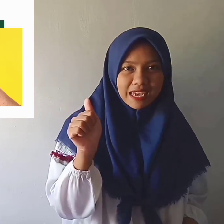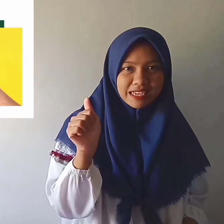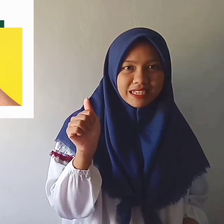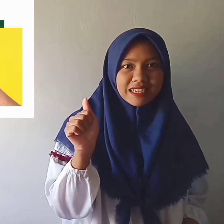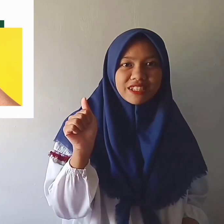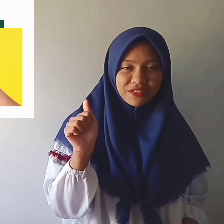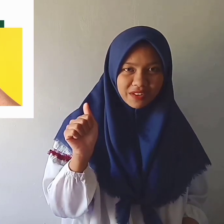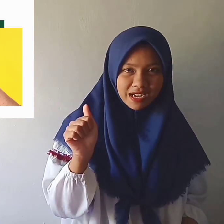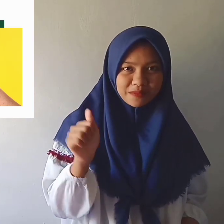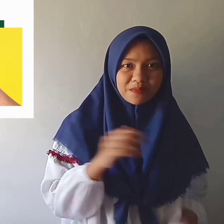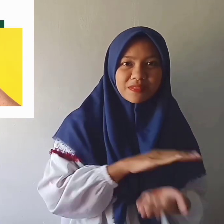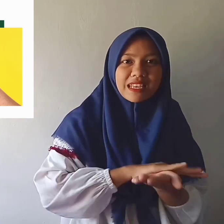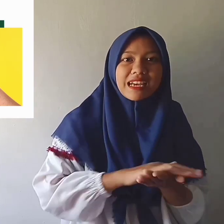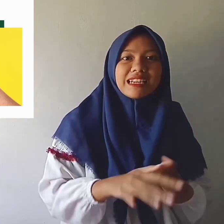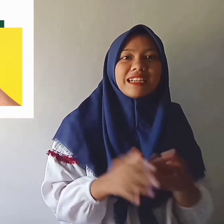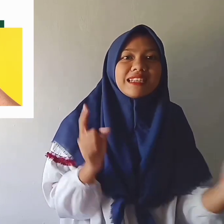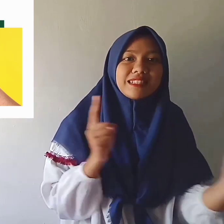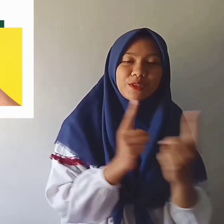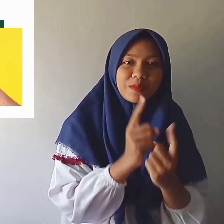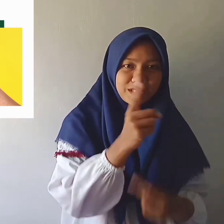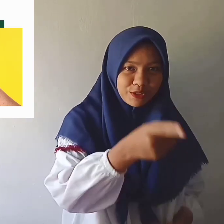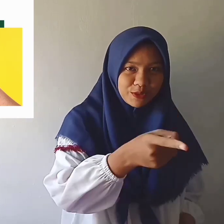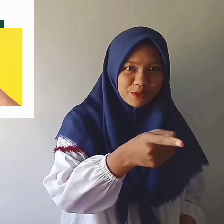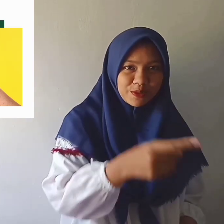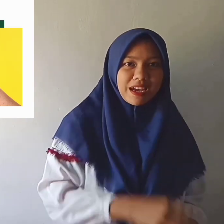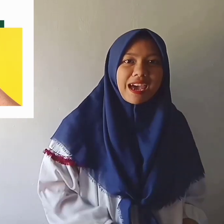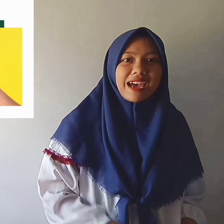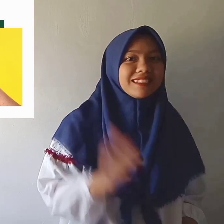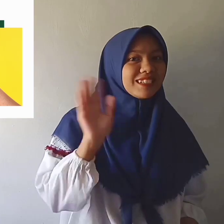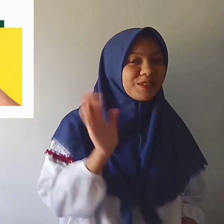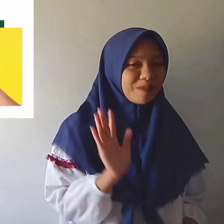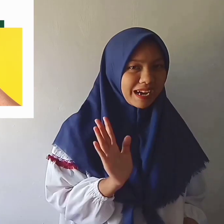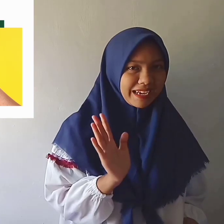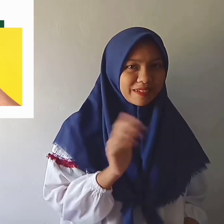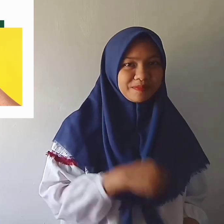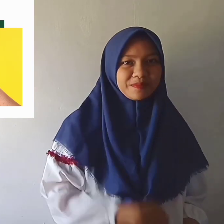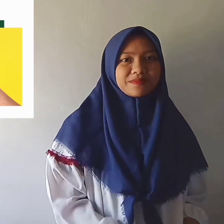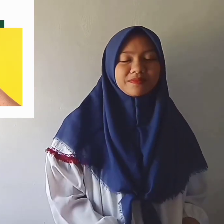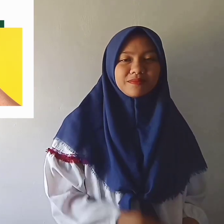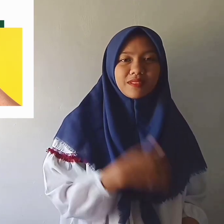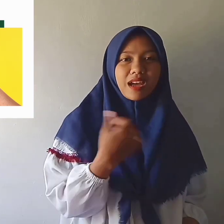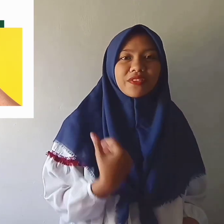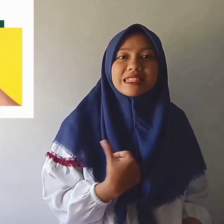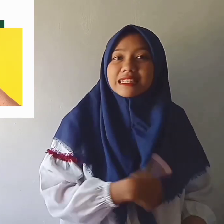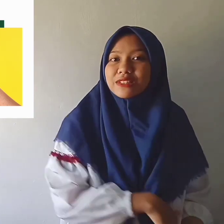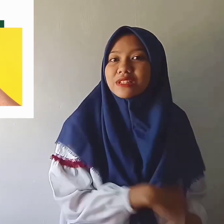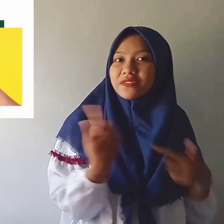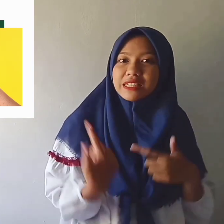Syifa, Syifa. Nice to meet you, and goodbye. After listening to the